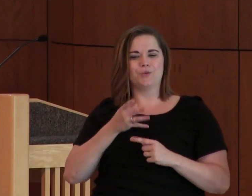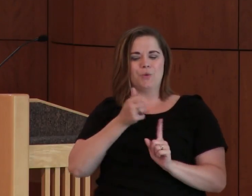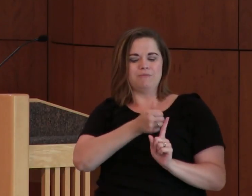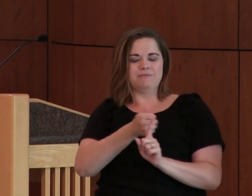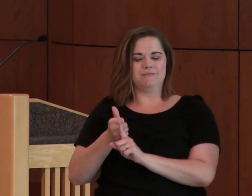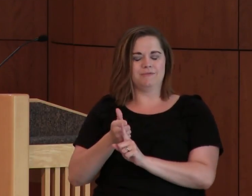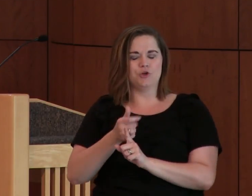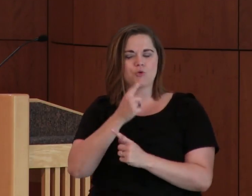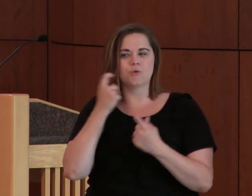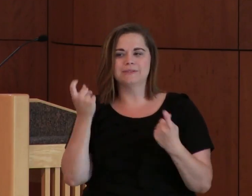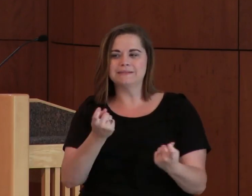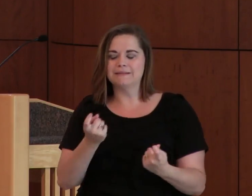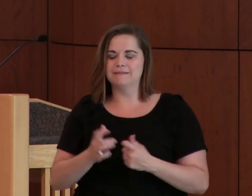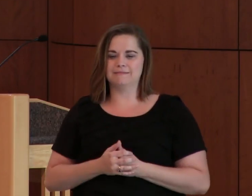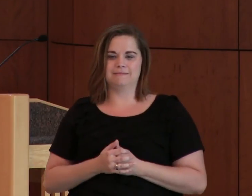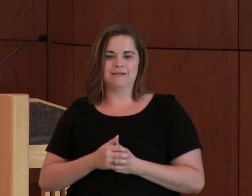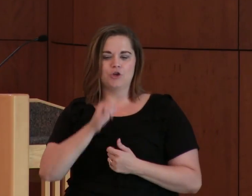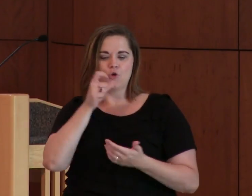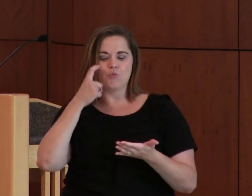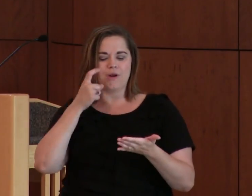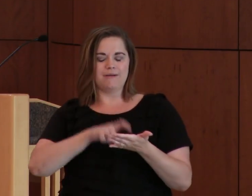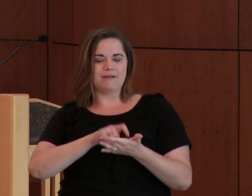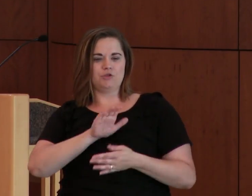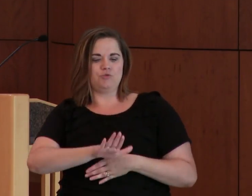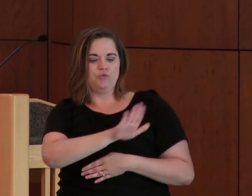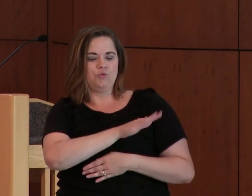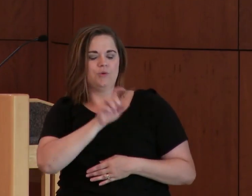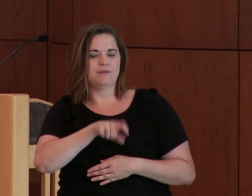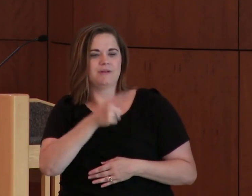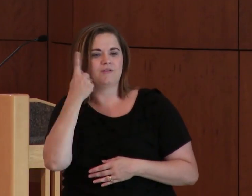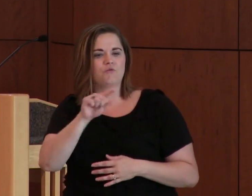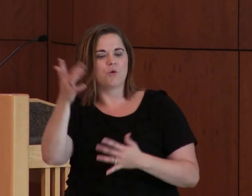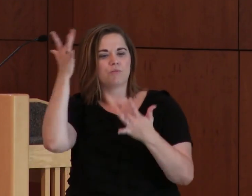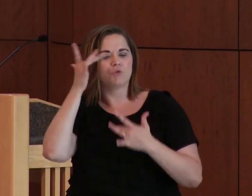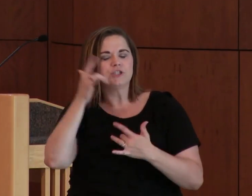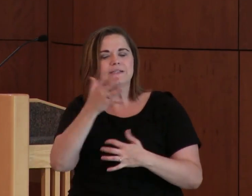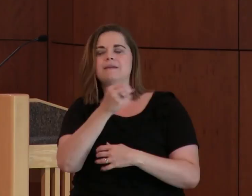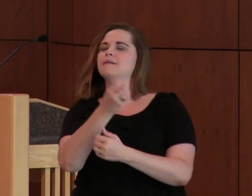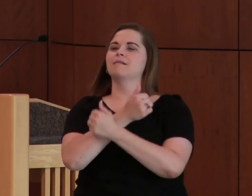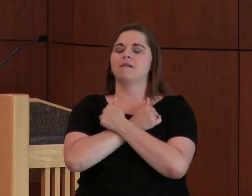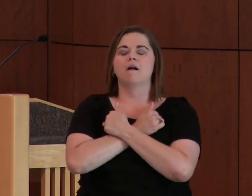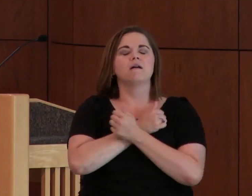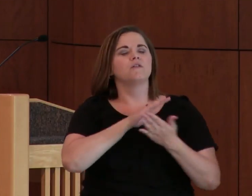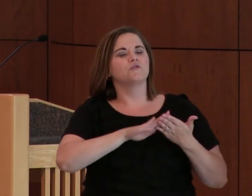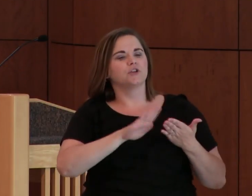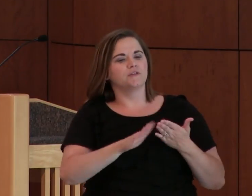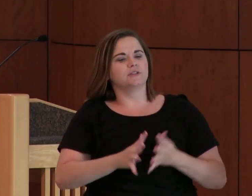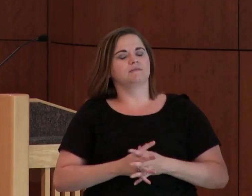to recognize your own need for mercy and God's love and forgiveness as well.